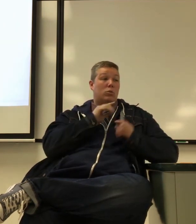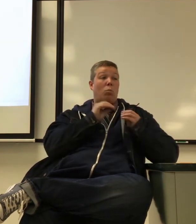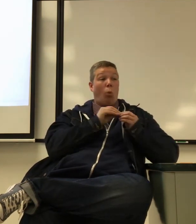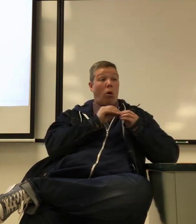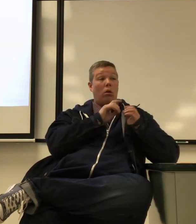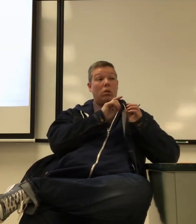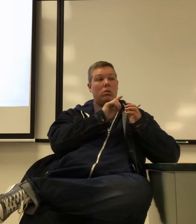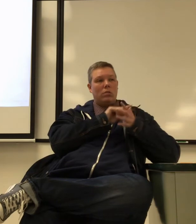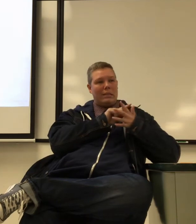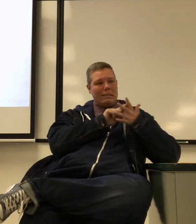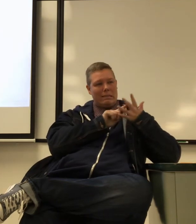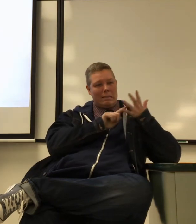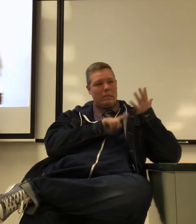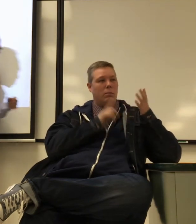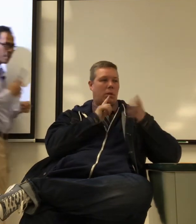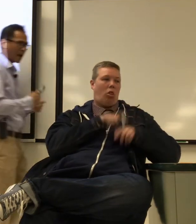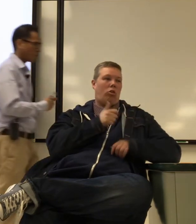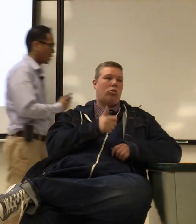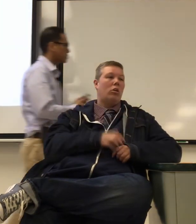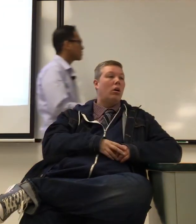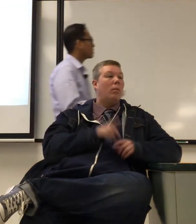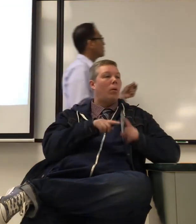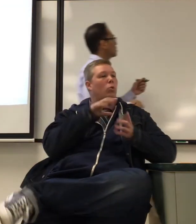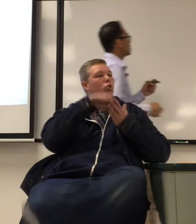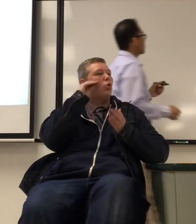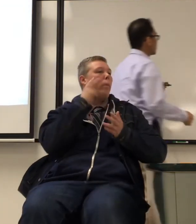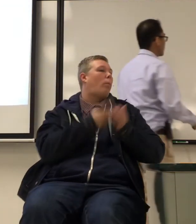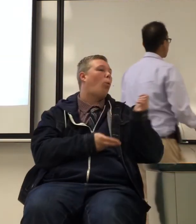longer. So let's learn both pathways.